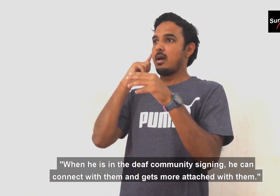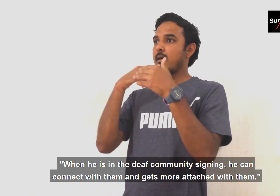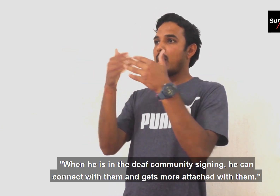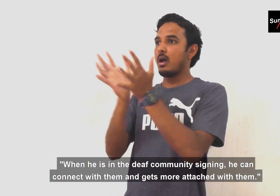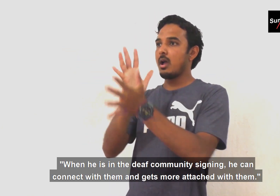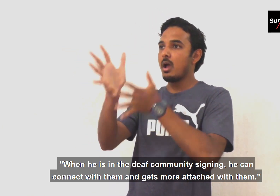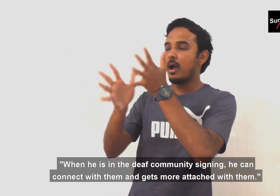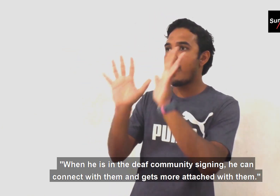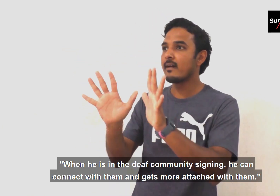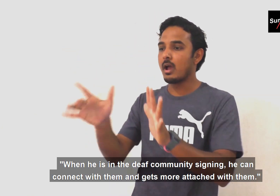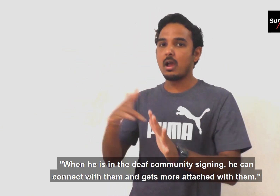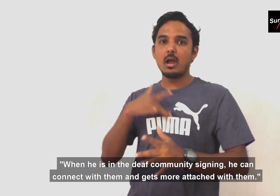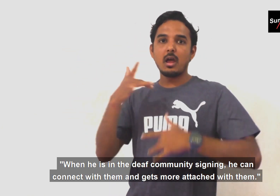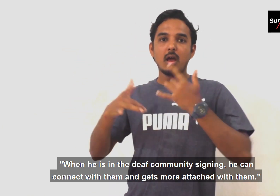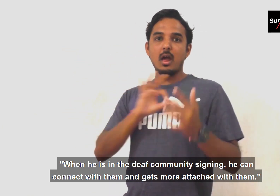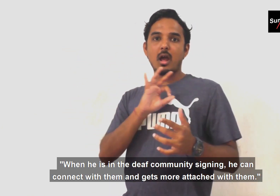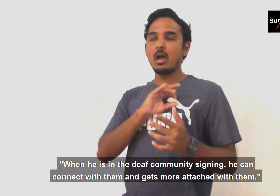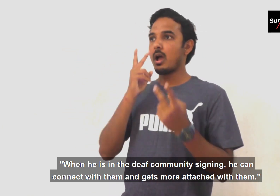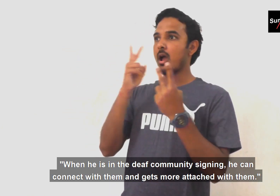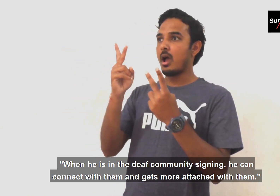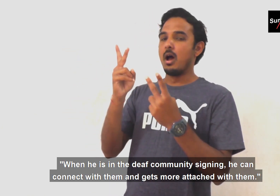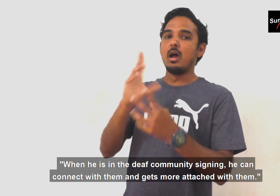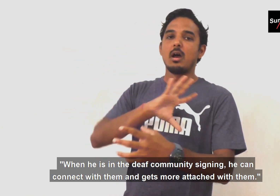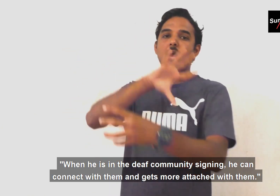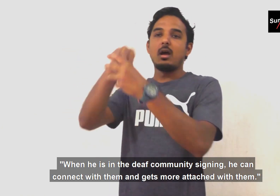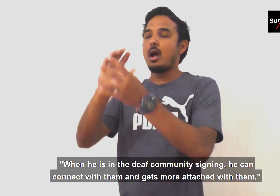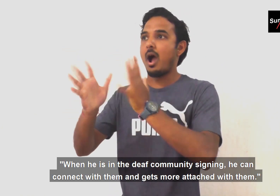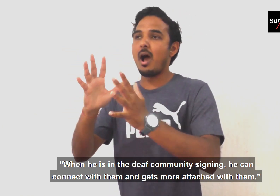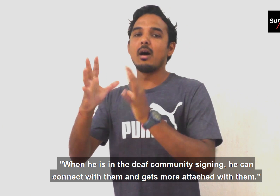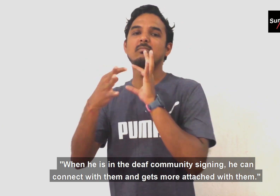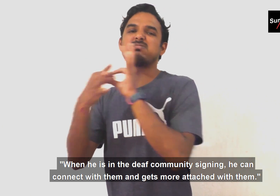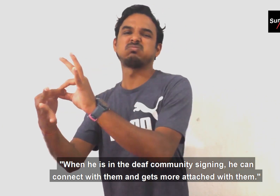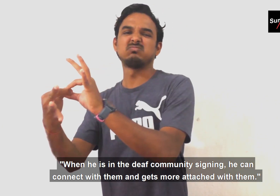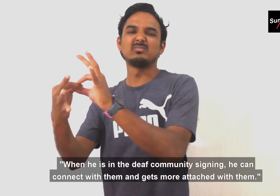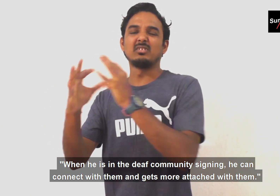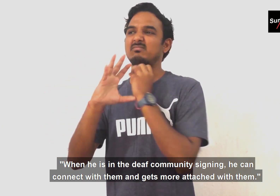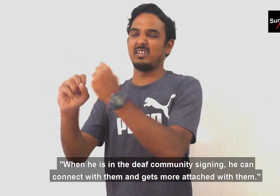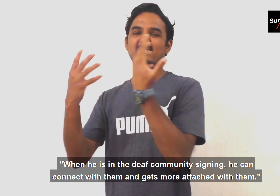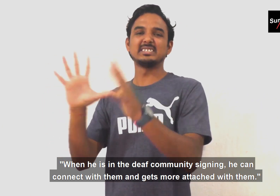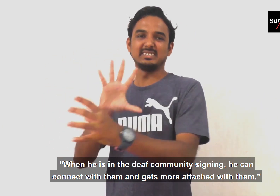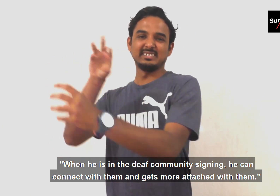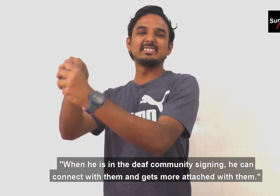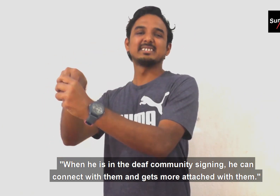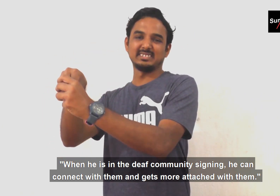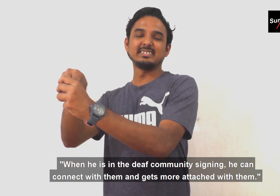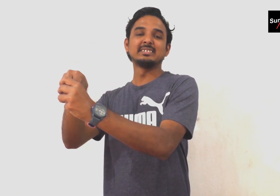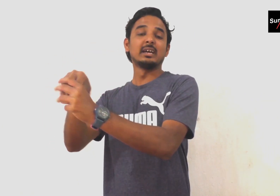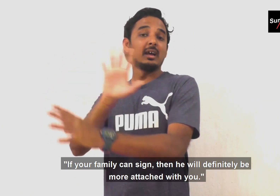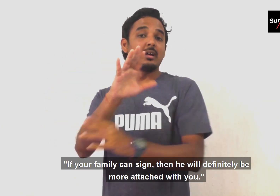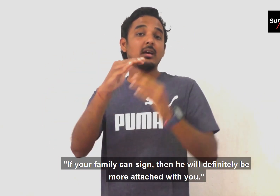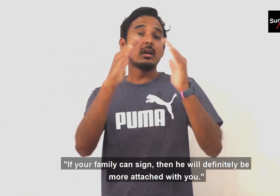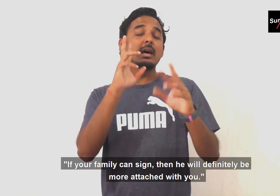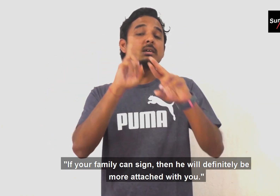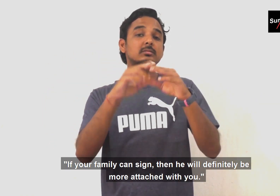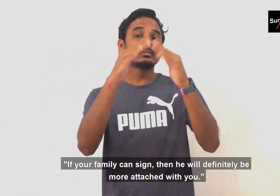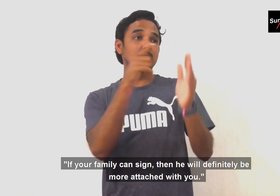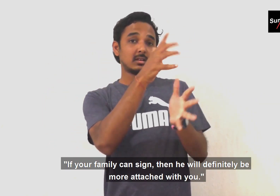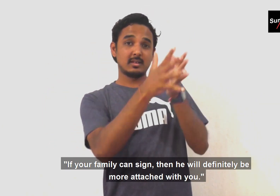When he is in the deaf community signing, he can connect with them and gets more attached with them. If your